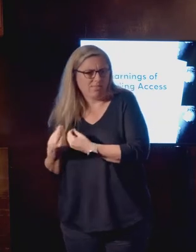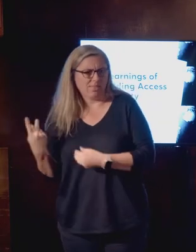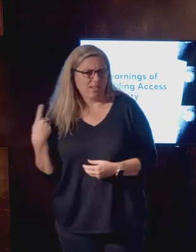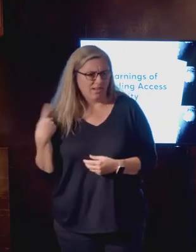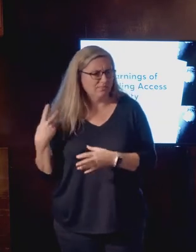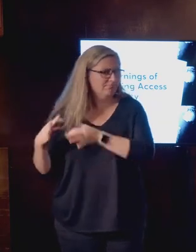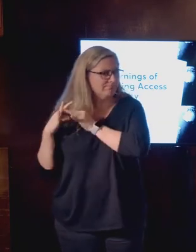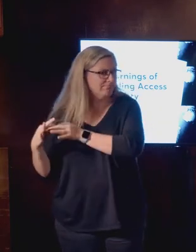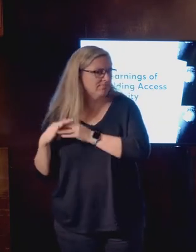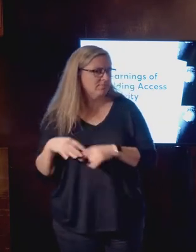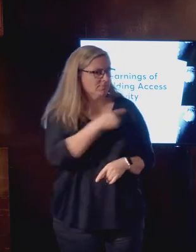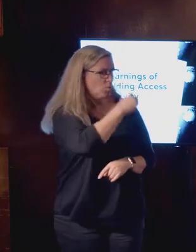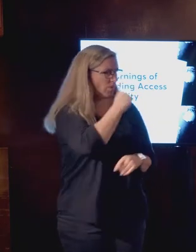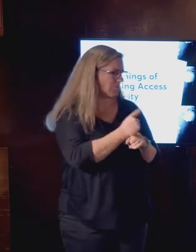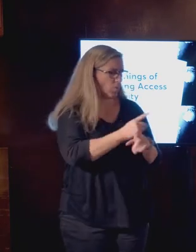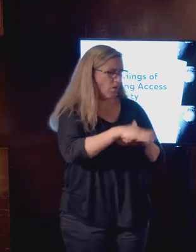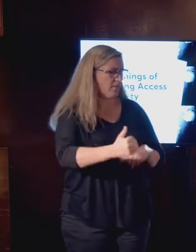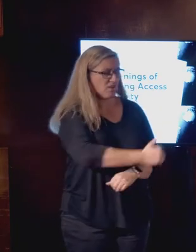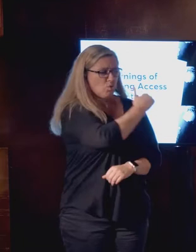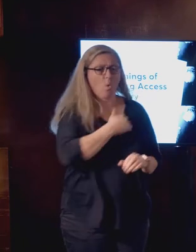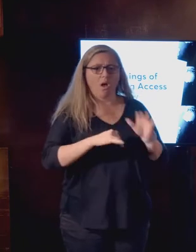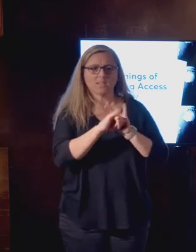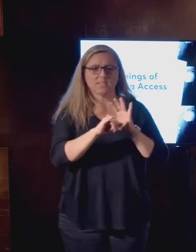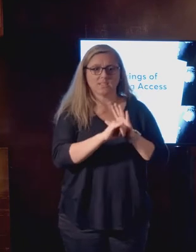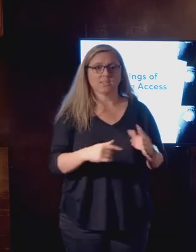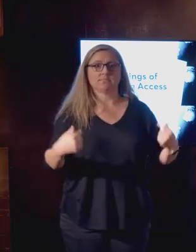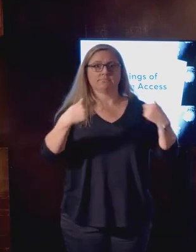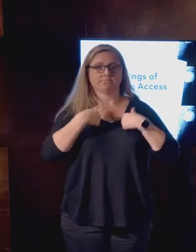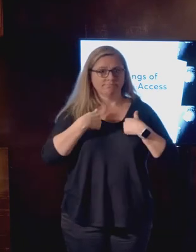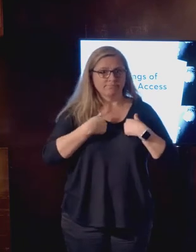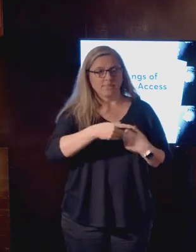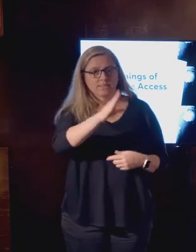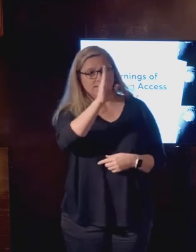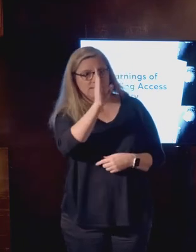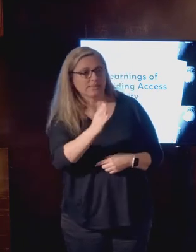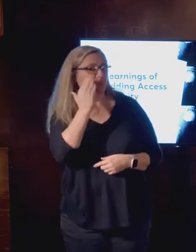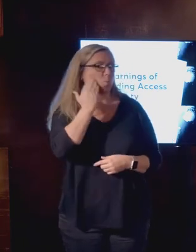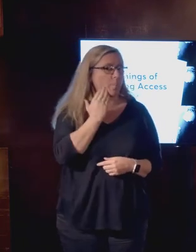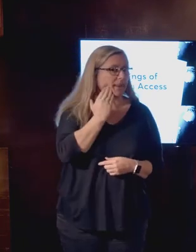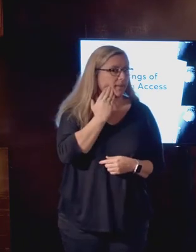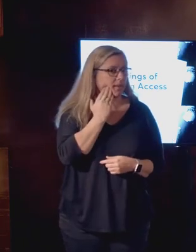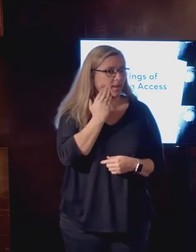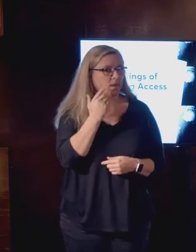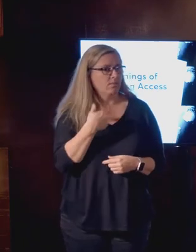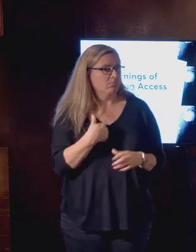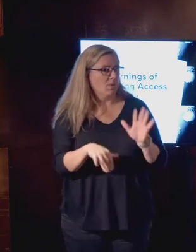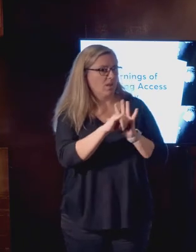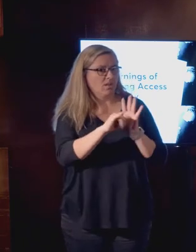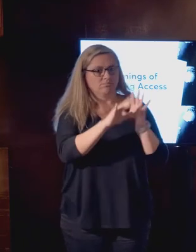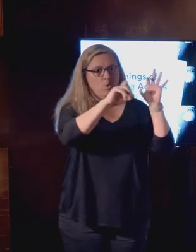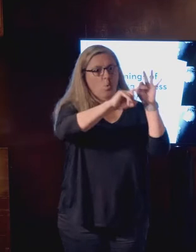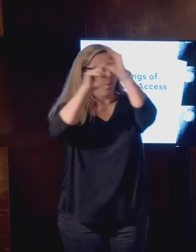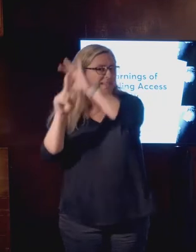You can talk about your own identity, but I am a cis woman, but identify as